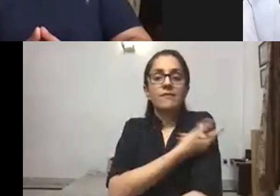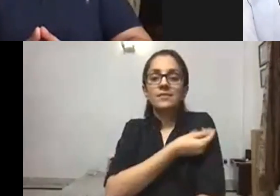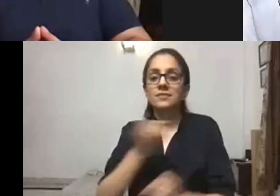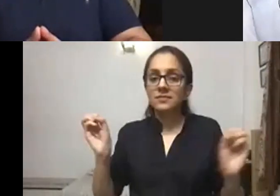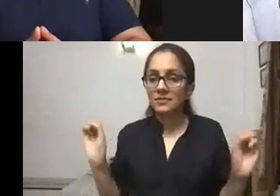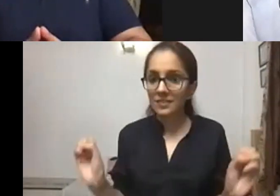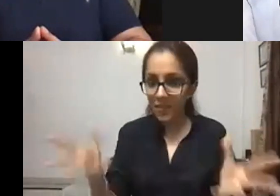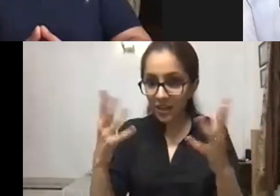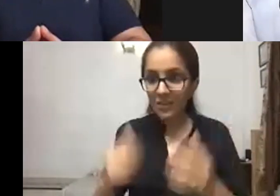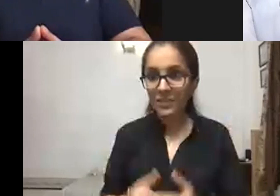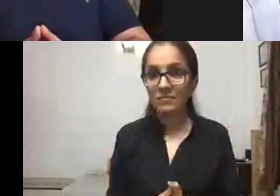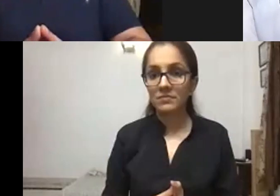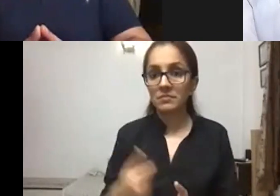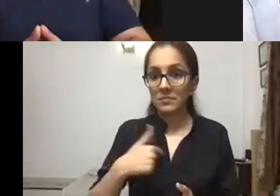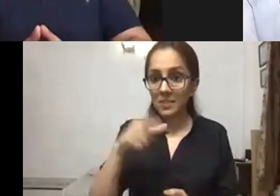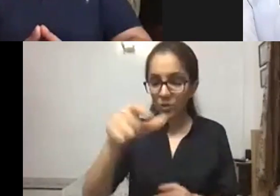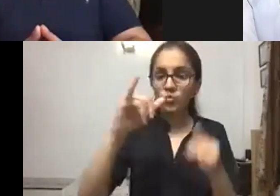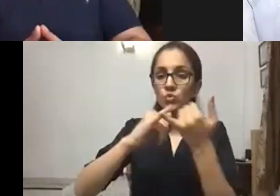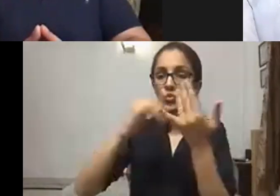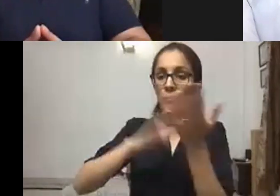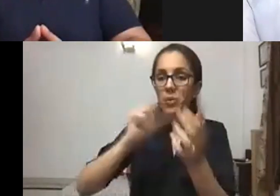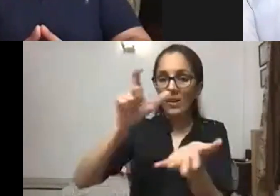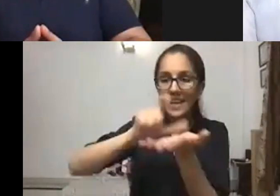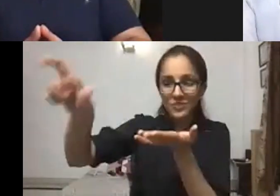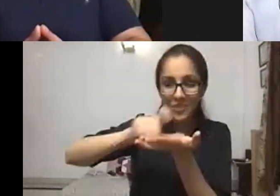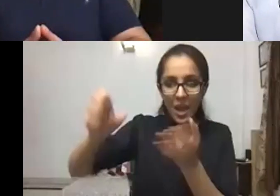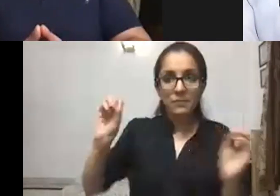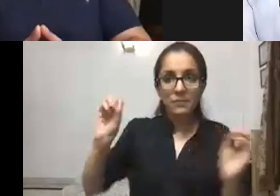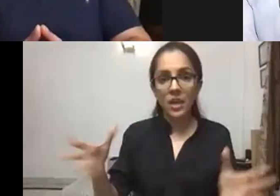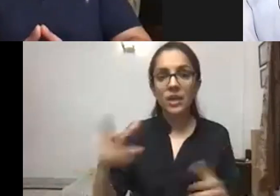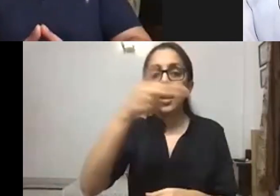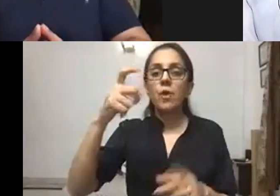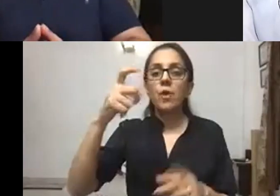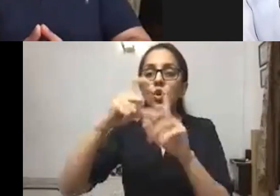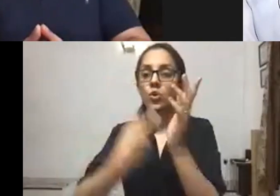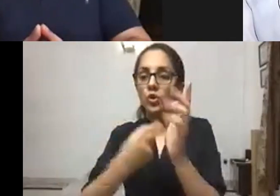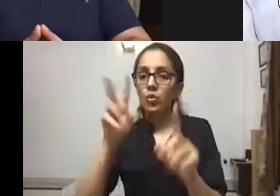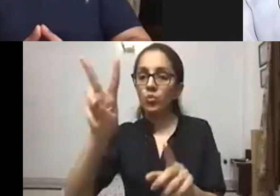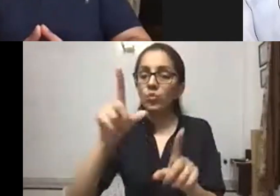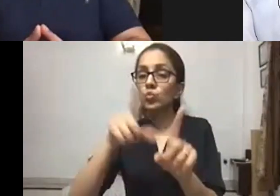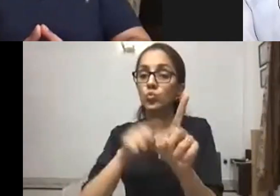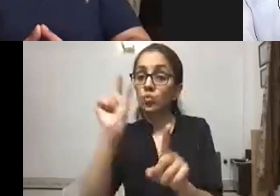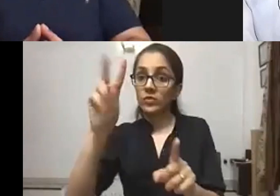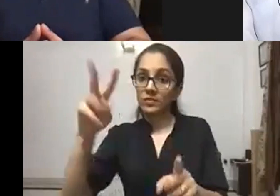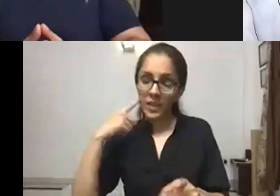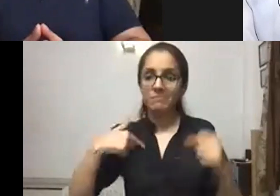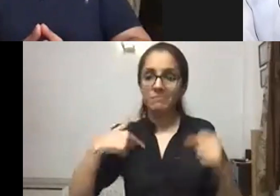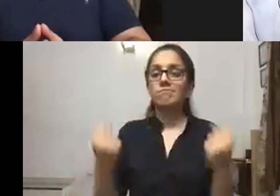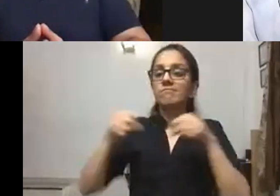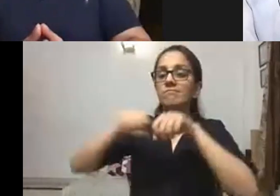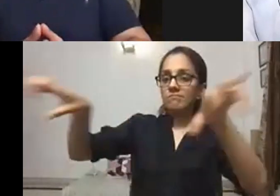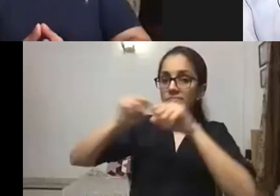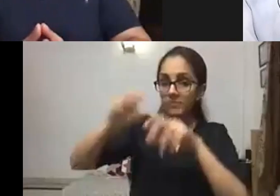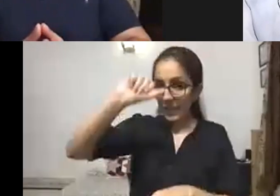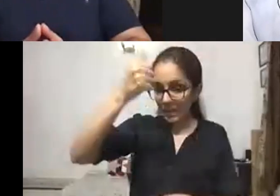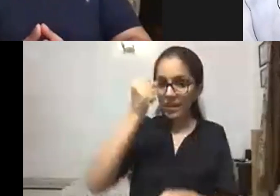and my our page and social media page, which is Dr. UV on Instagram, we started doing good work. The government of India,